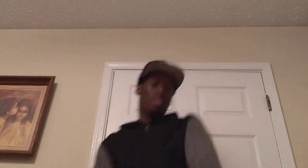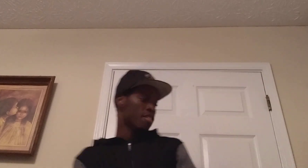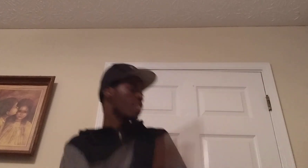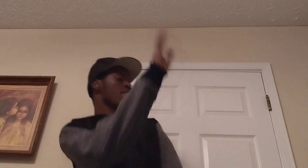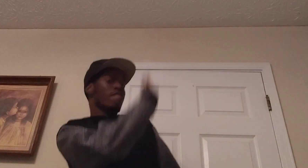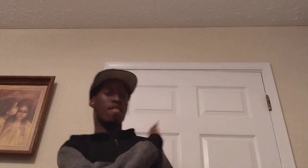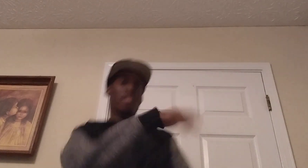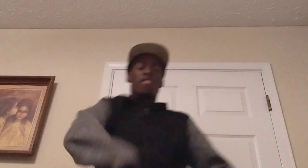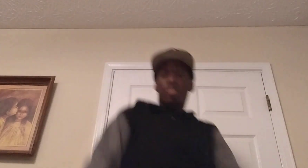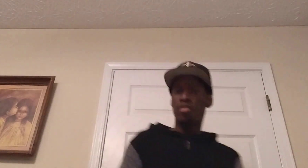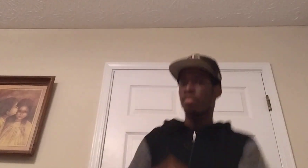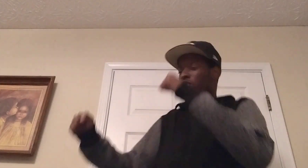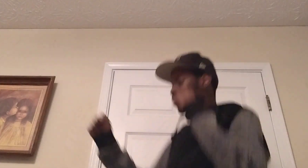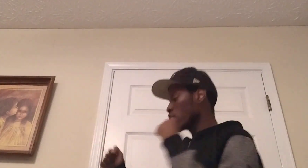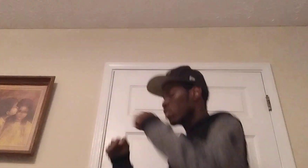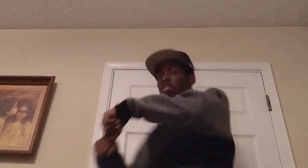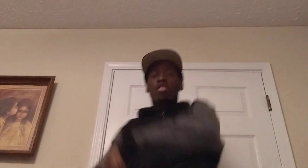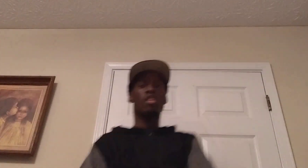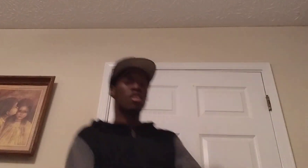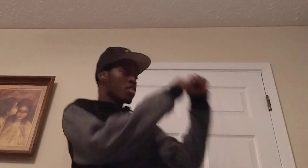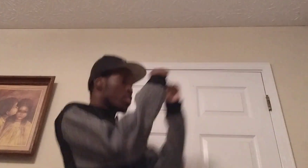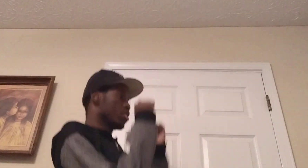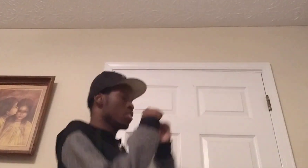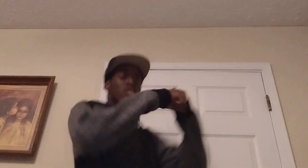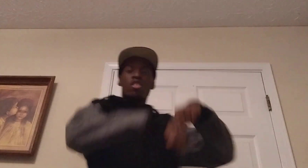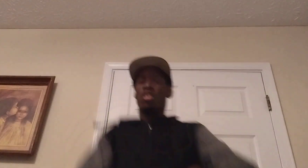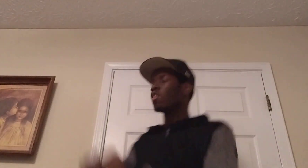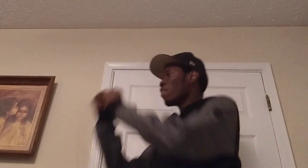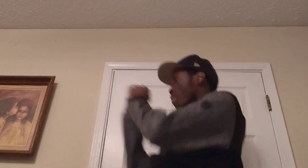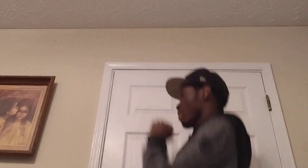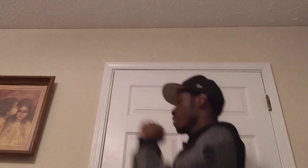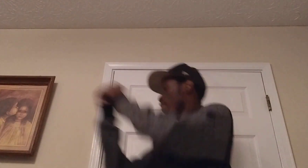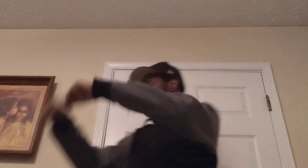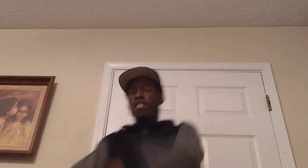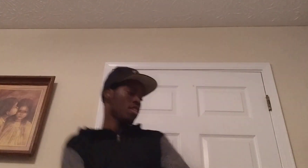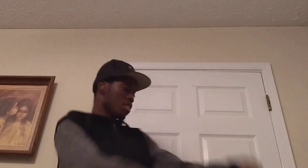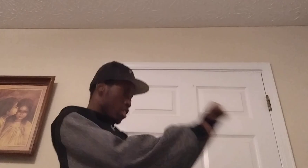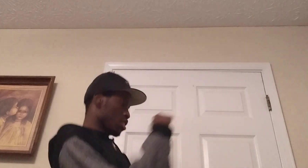I'm sorry.